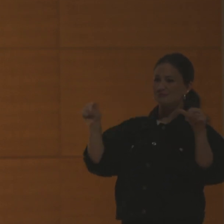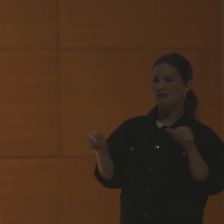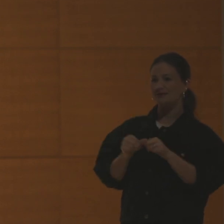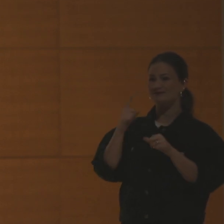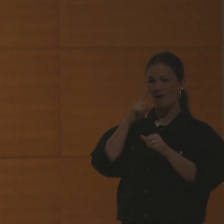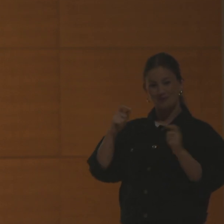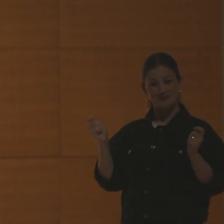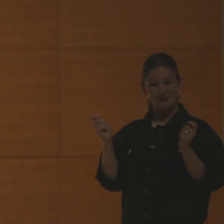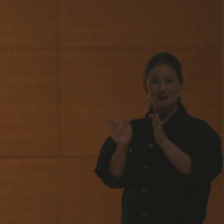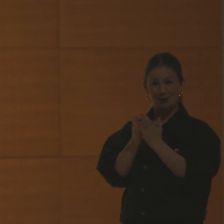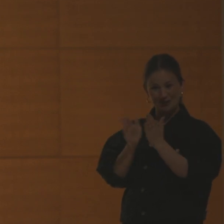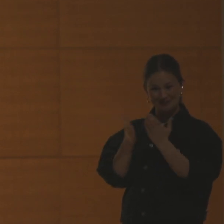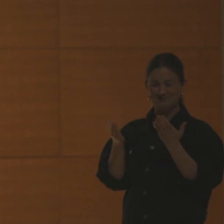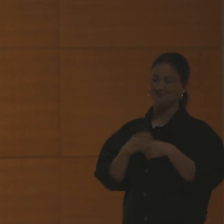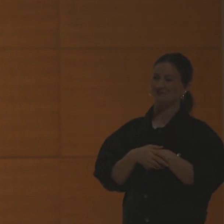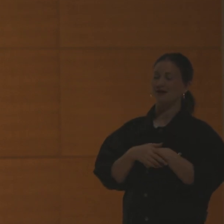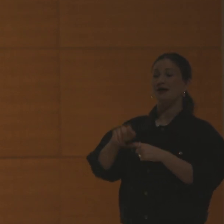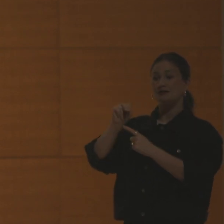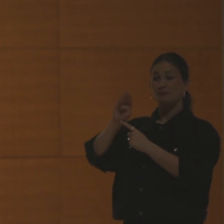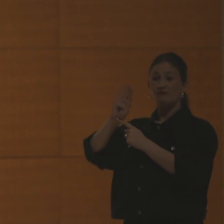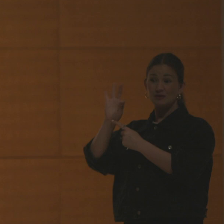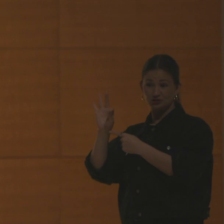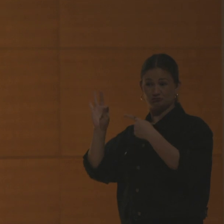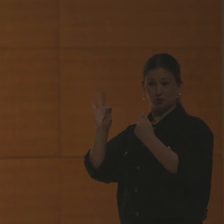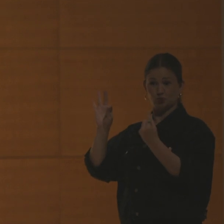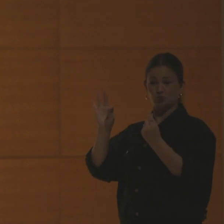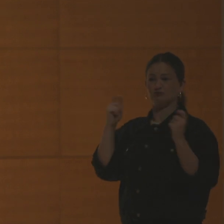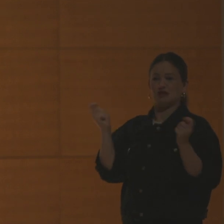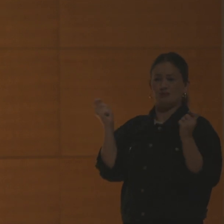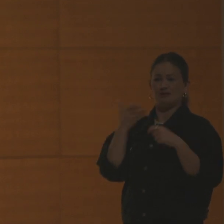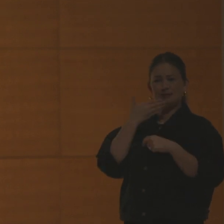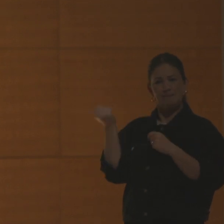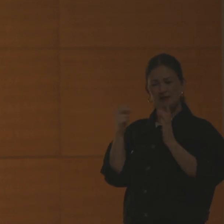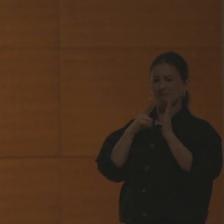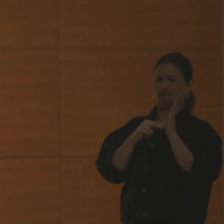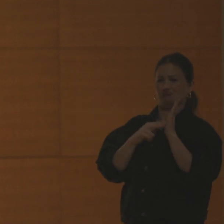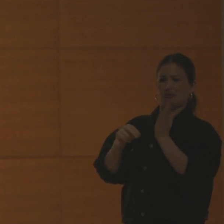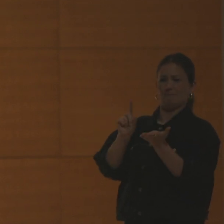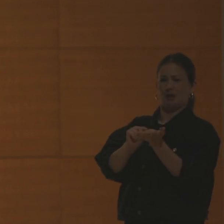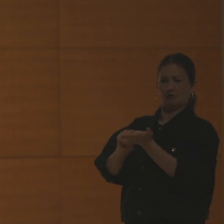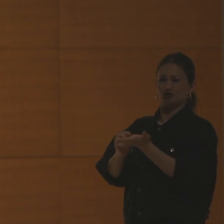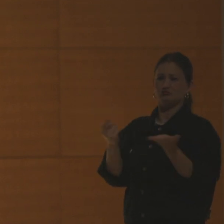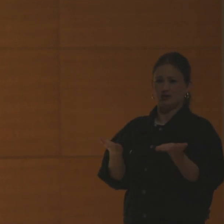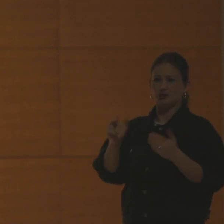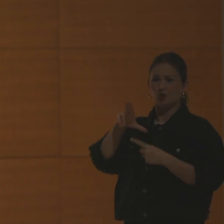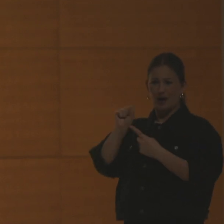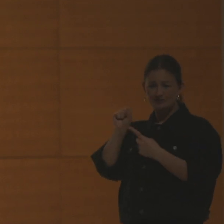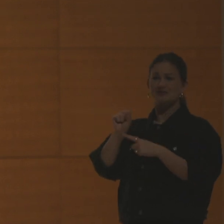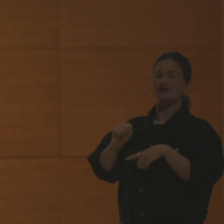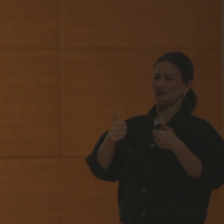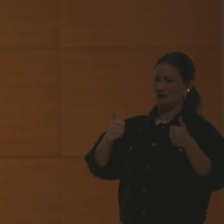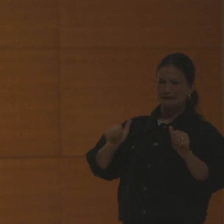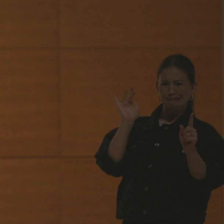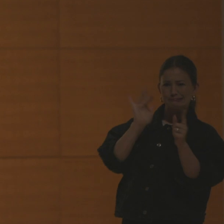books. At the National Book Foundation, our mission is to celebrate the best literature published in the United States, expand its audience, and